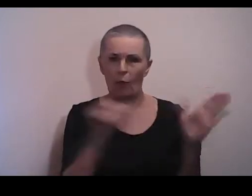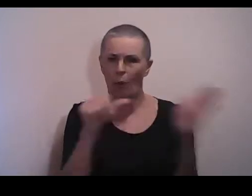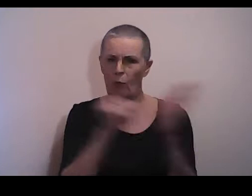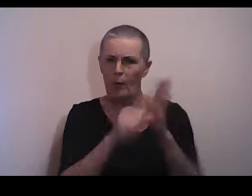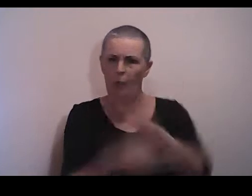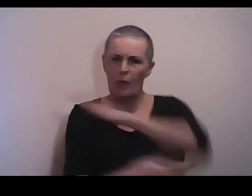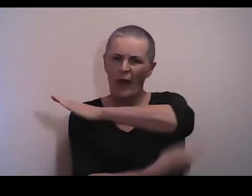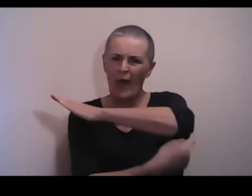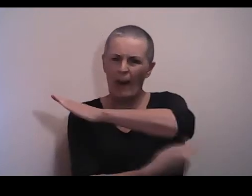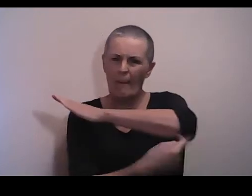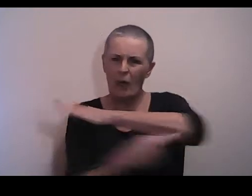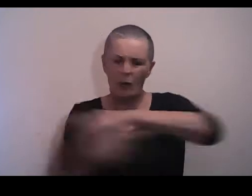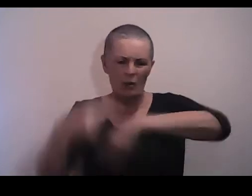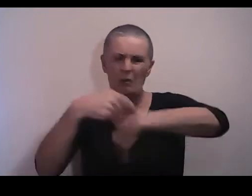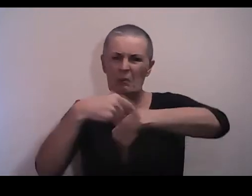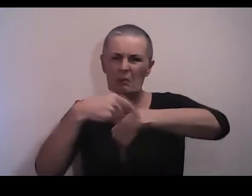one?